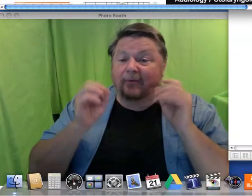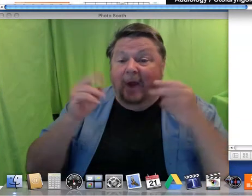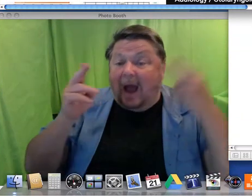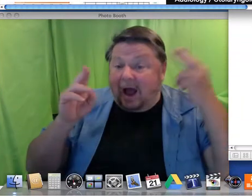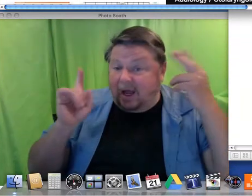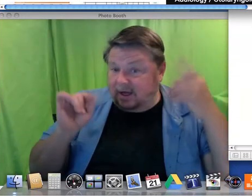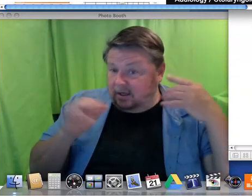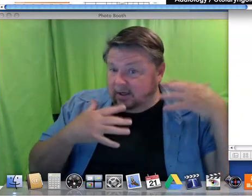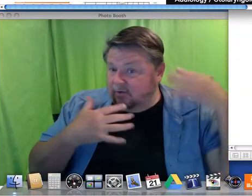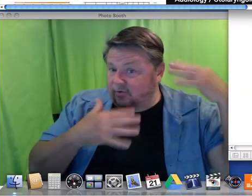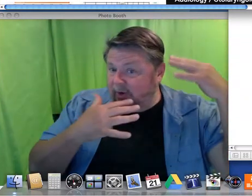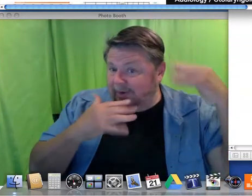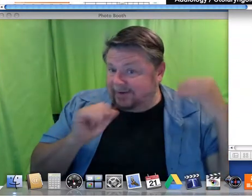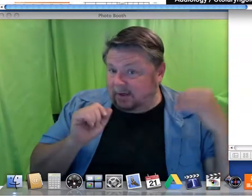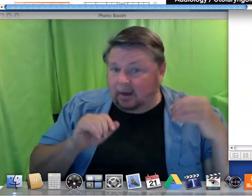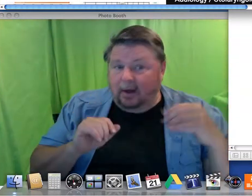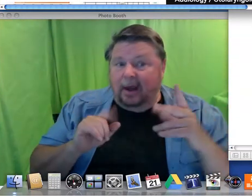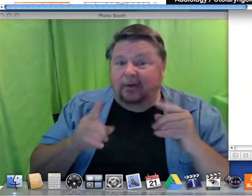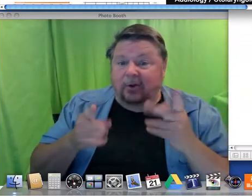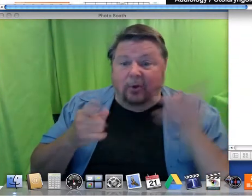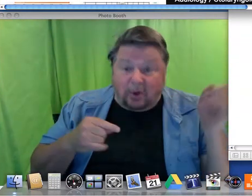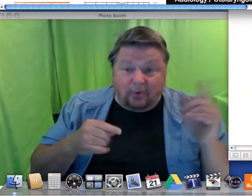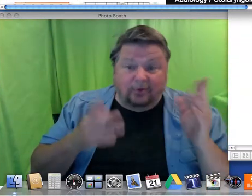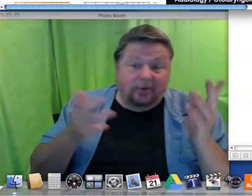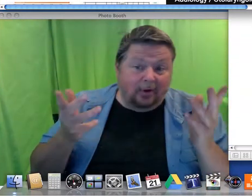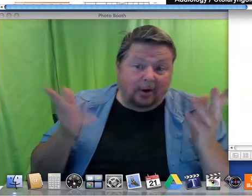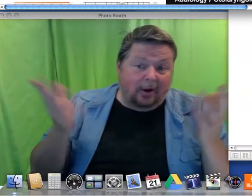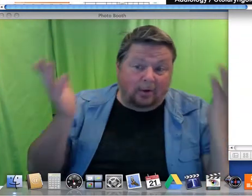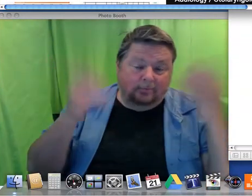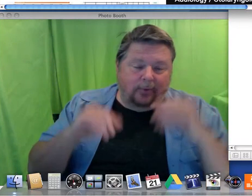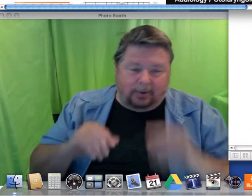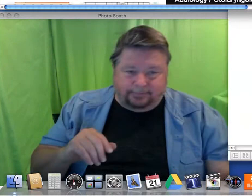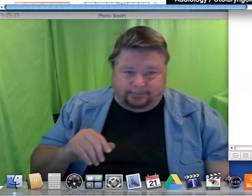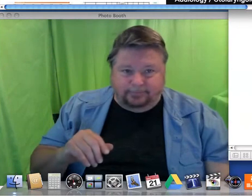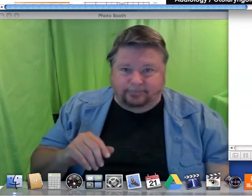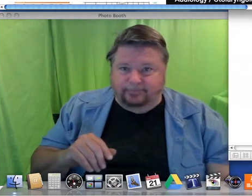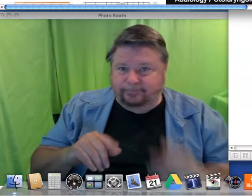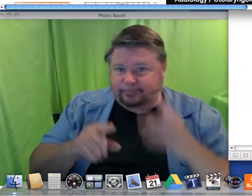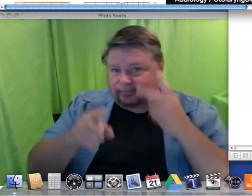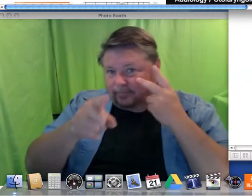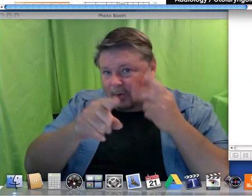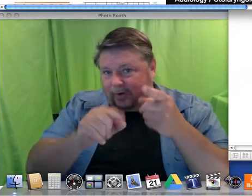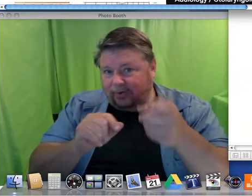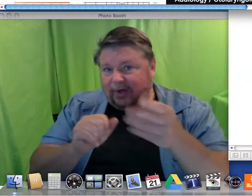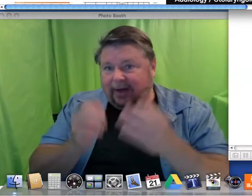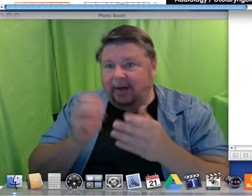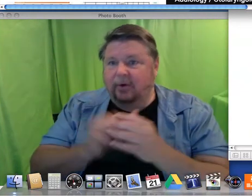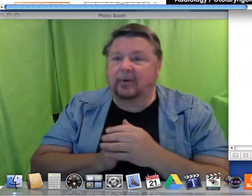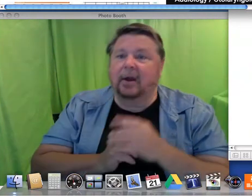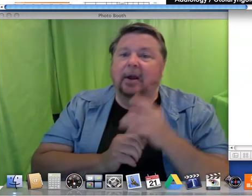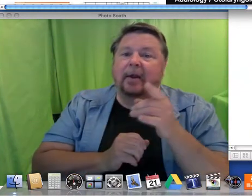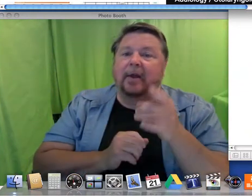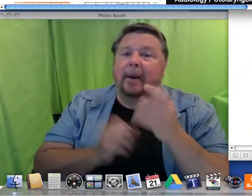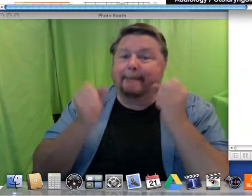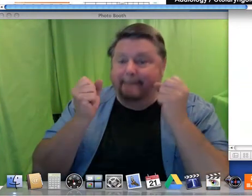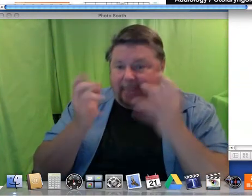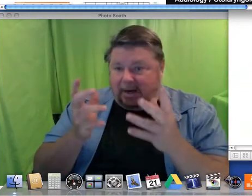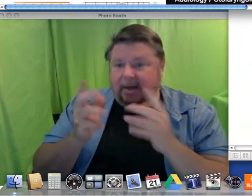very high frequency. And so those, well, what you're seeing here is